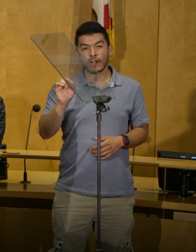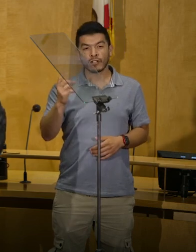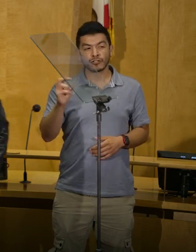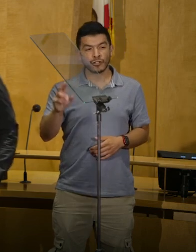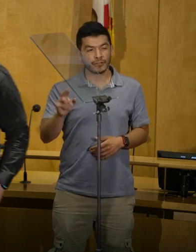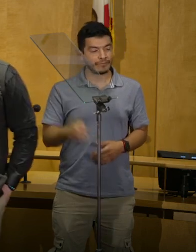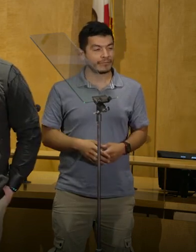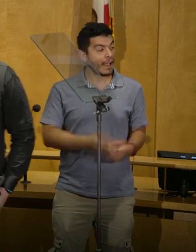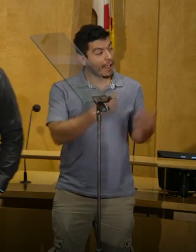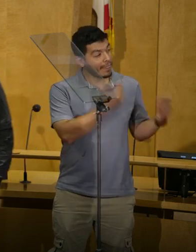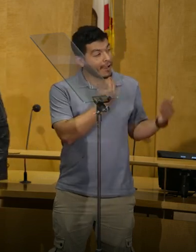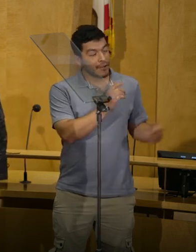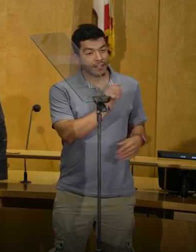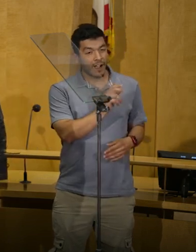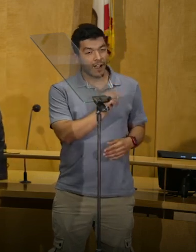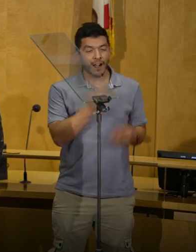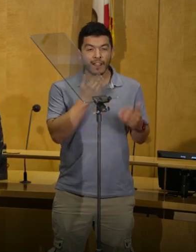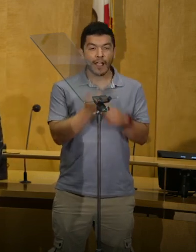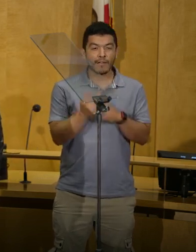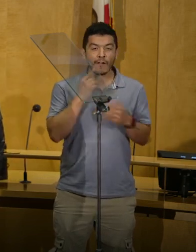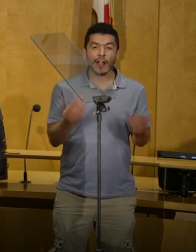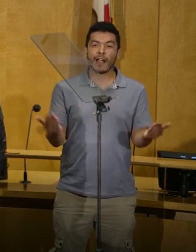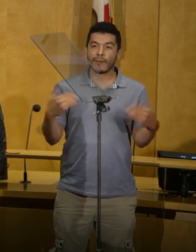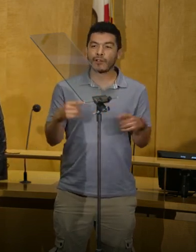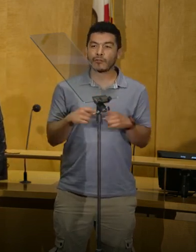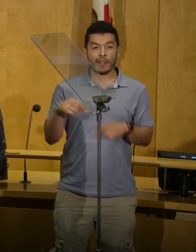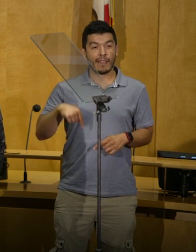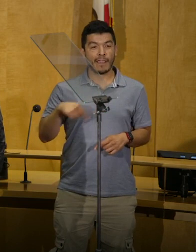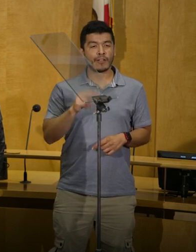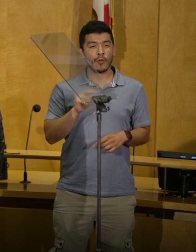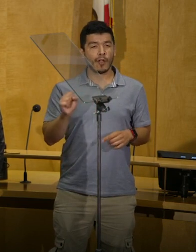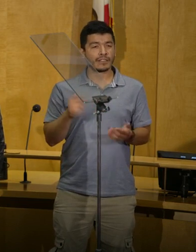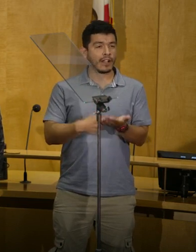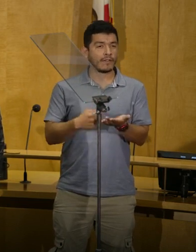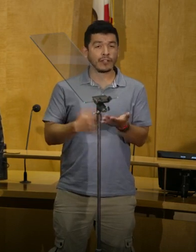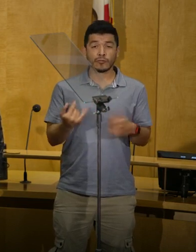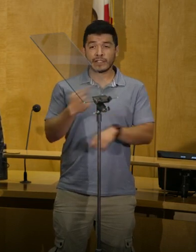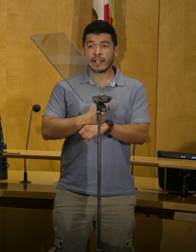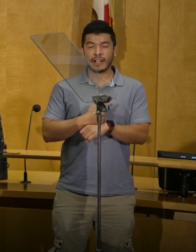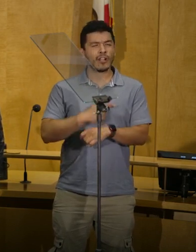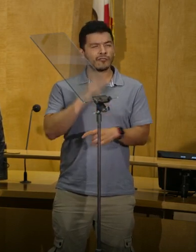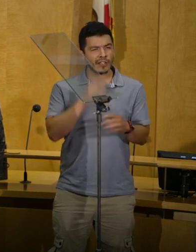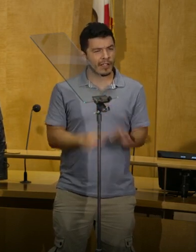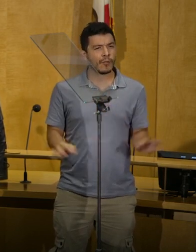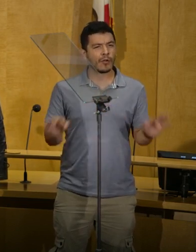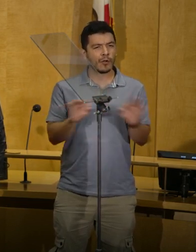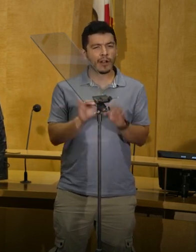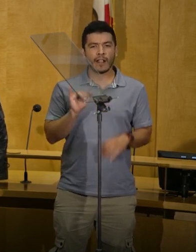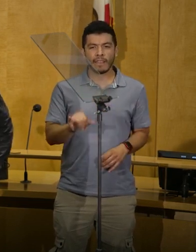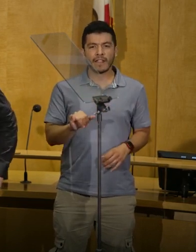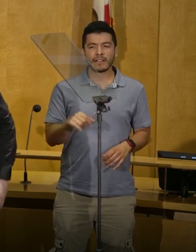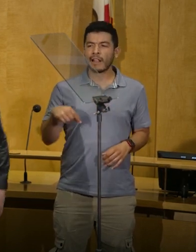Thank you. Thank you, Duncan. And thank you, everybody, for coming to this press conference today. It's really important